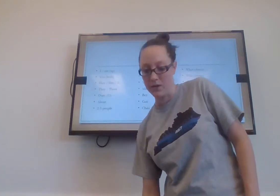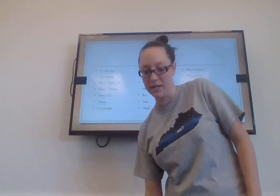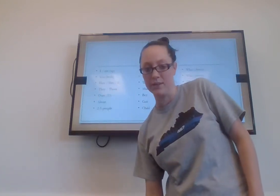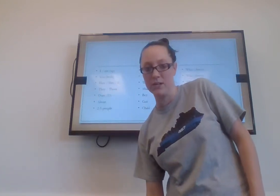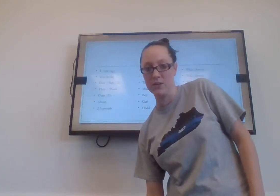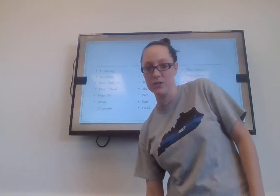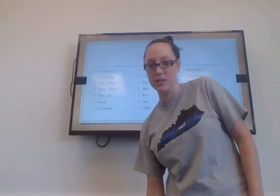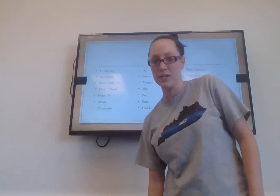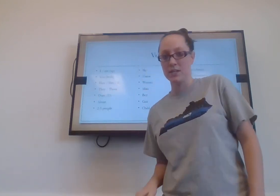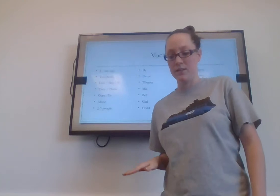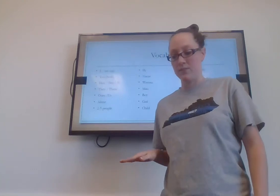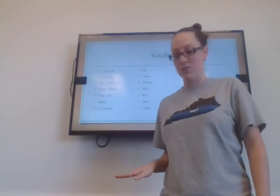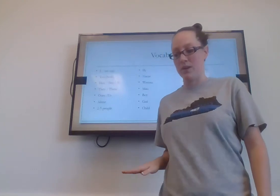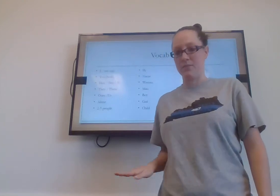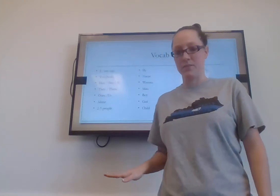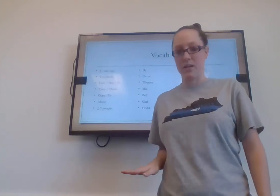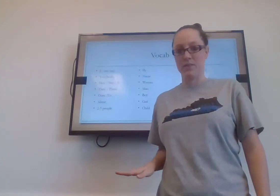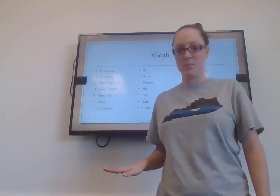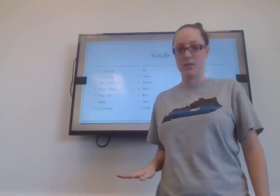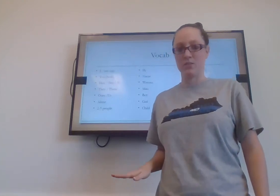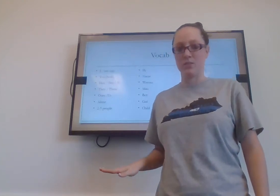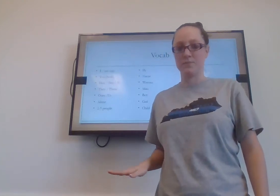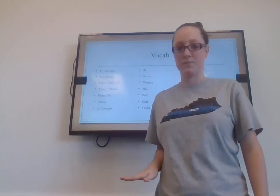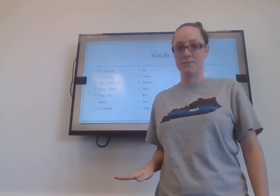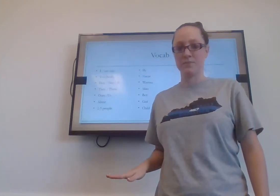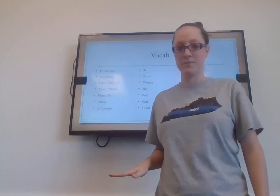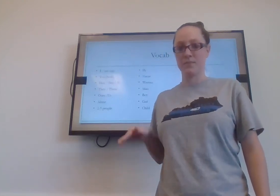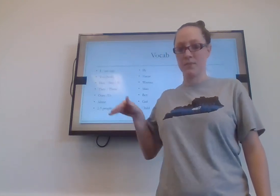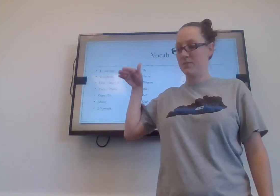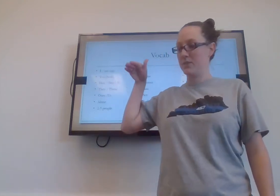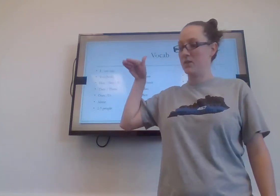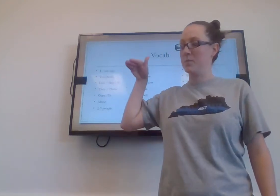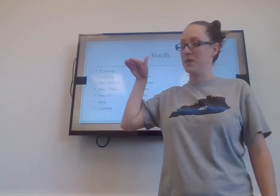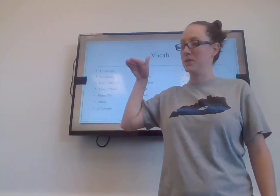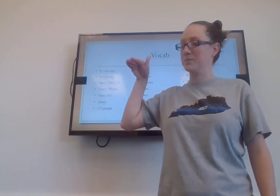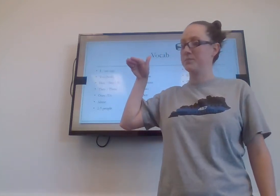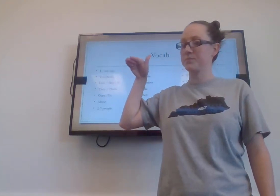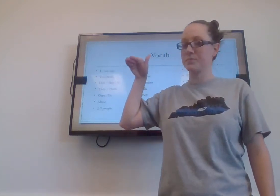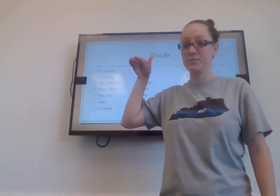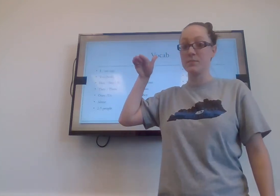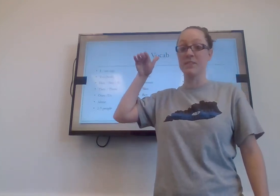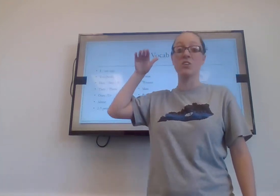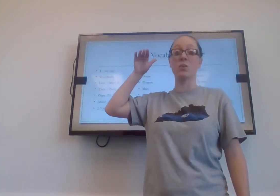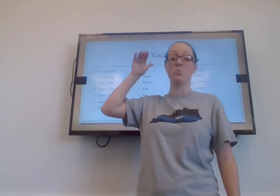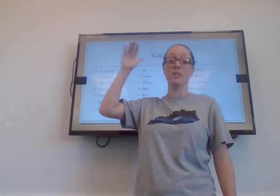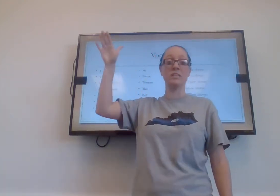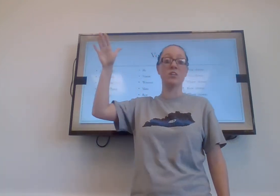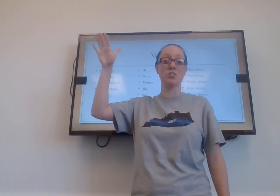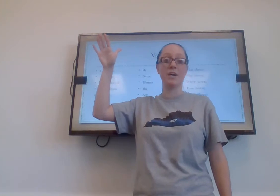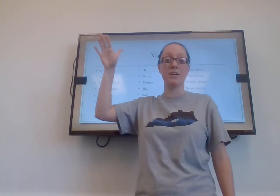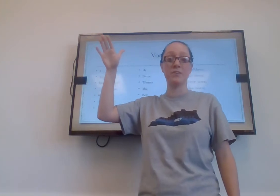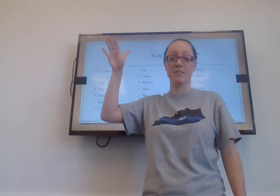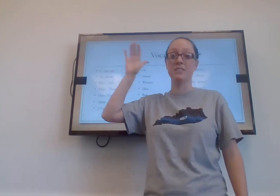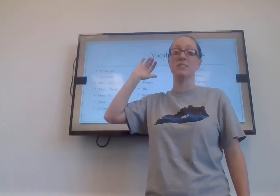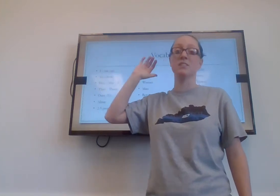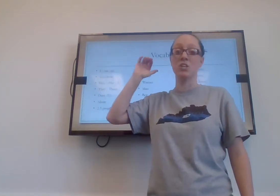down here. If you have kind of a hip waster, they're up here. They're a really tall child. If it's still a